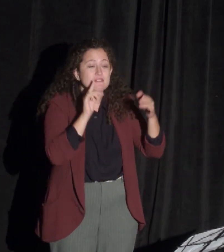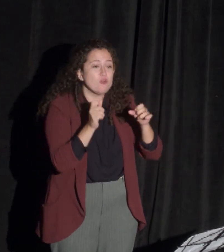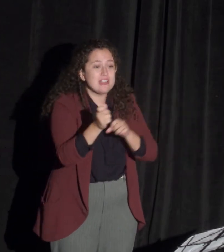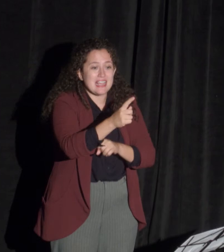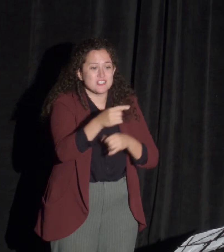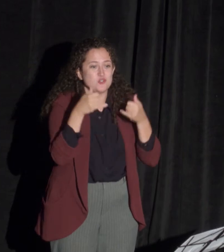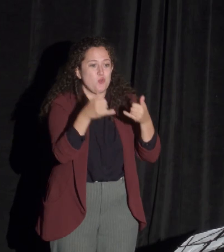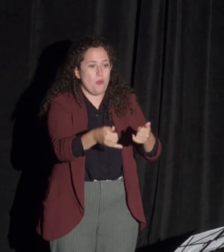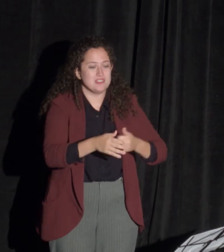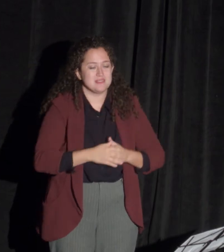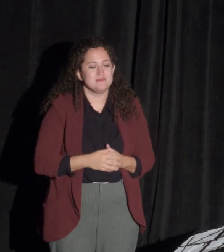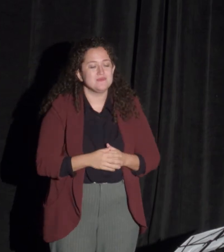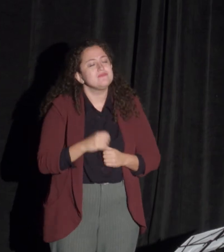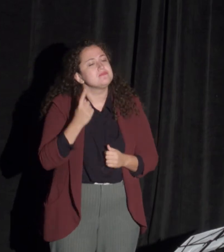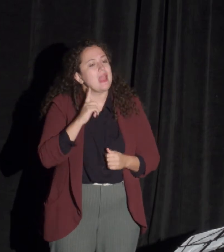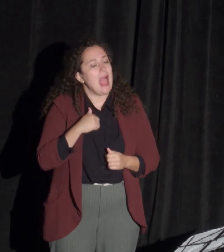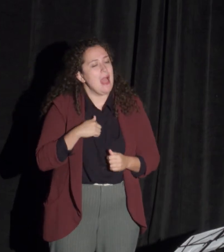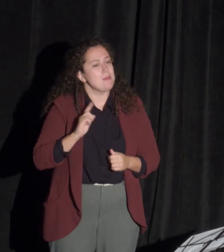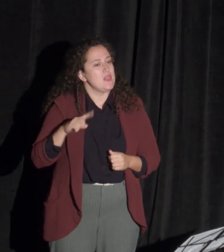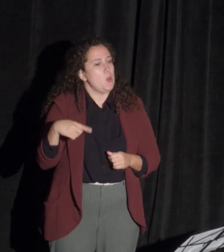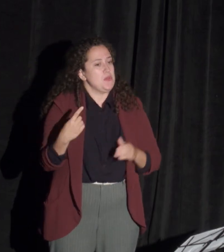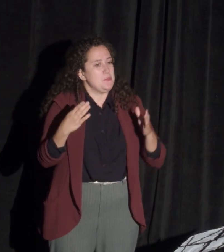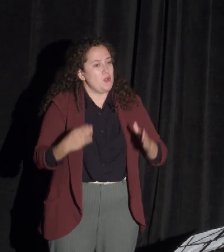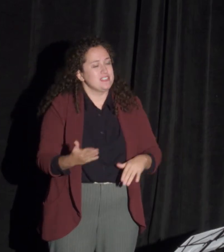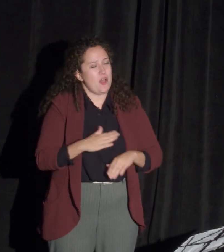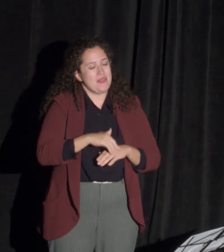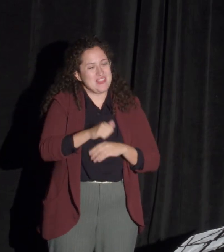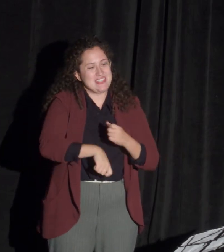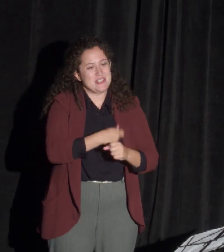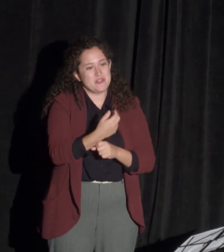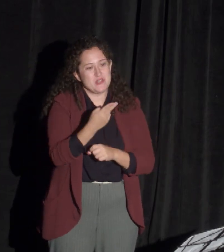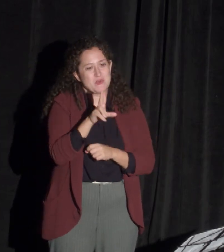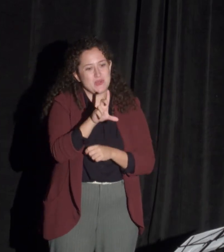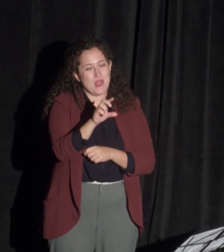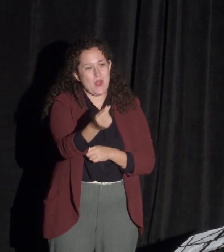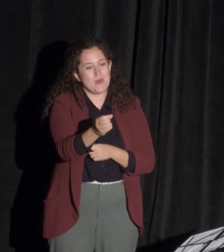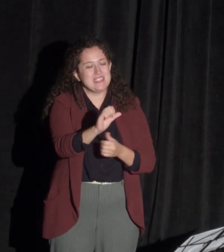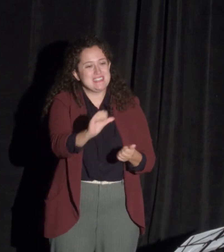I'm the only person on this year's Hugo subcommittee who's terrified of public speaking.